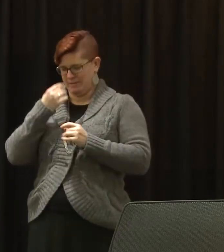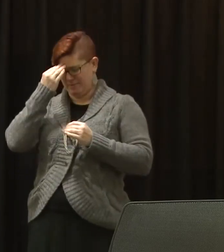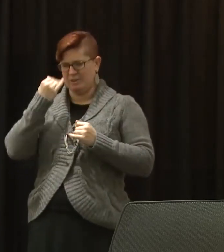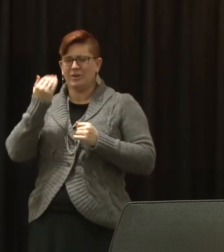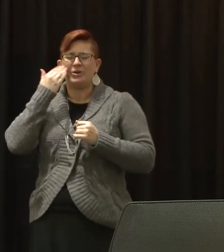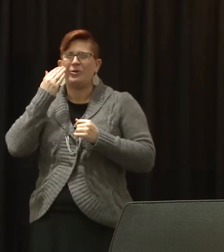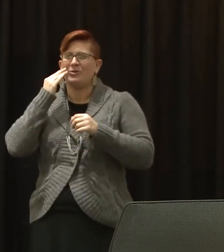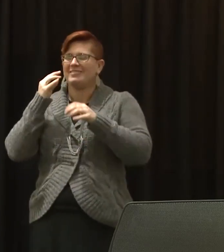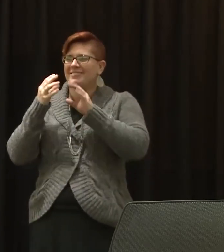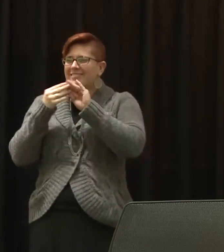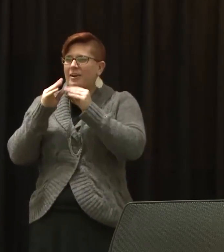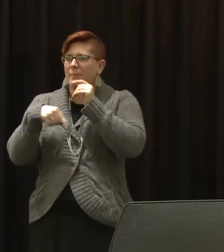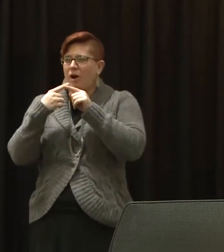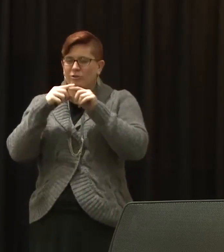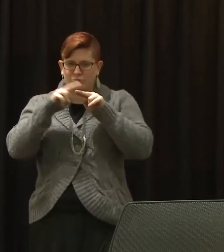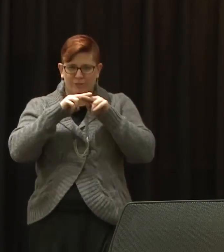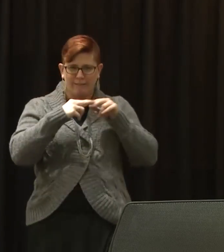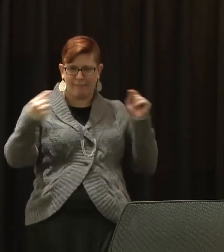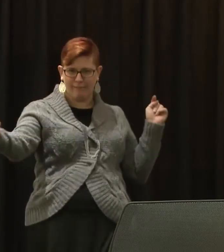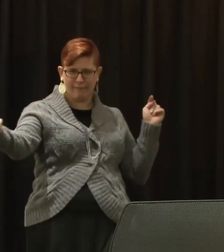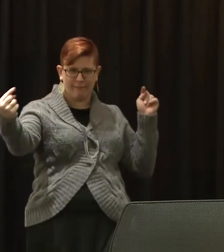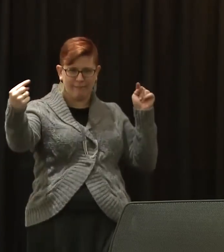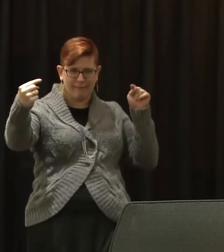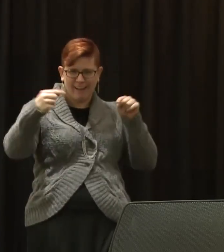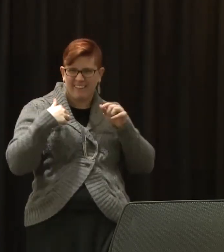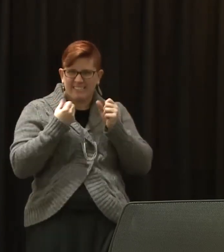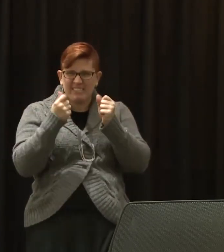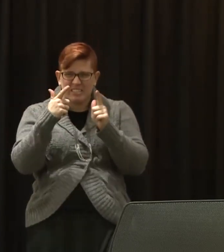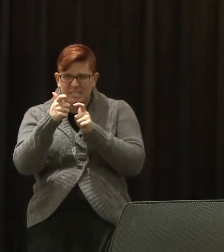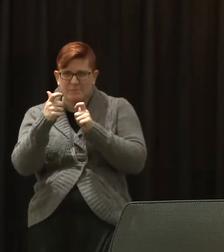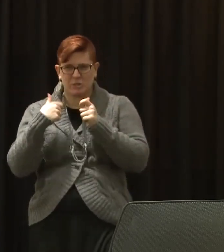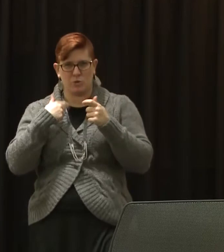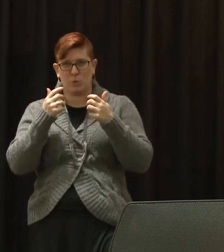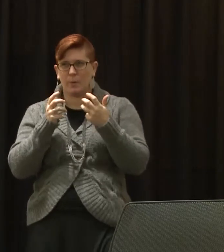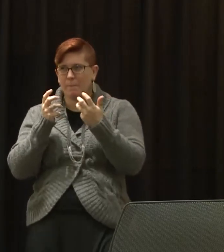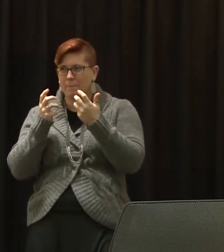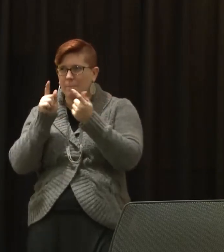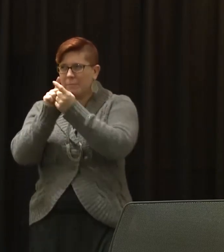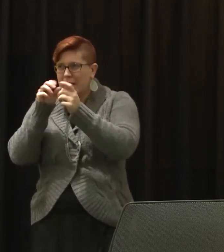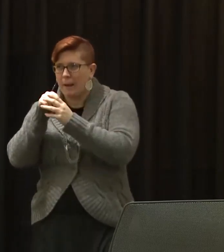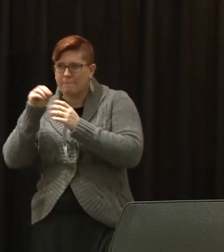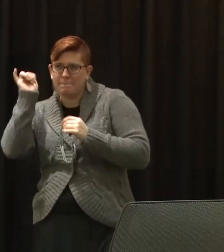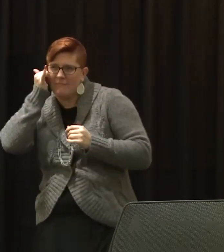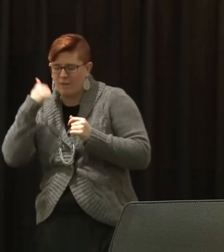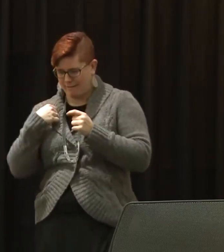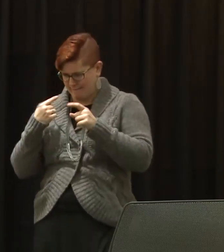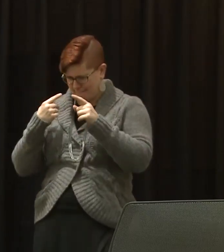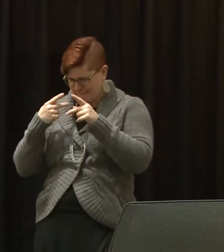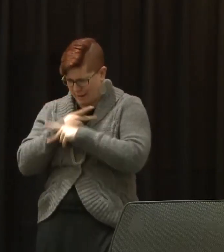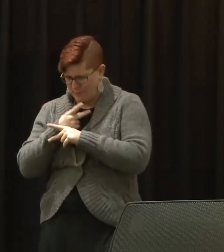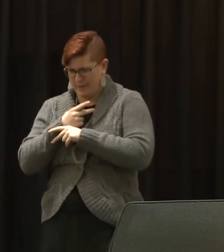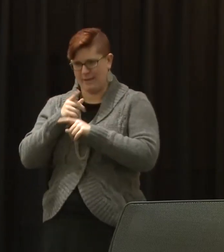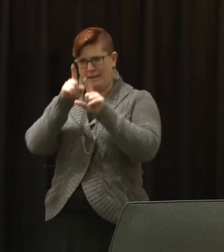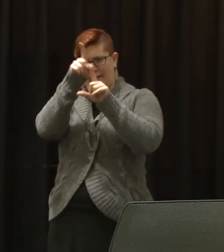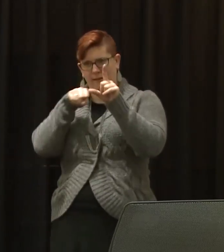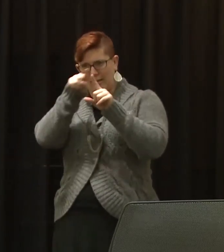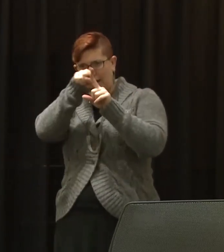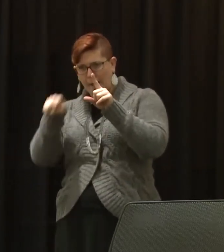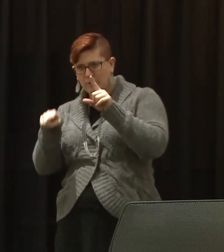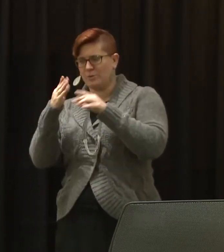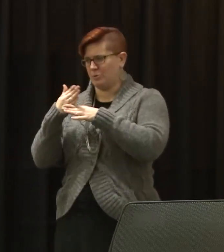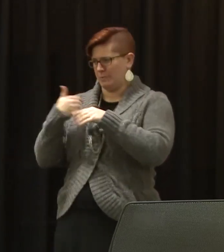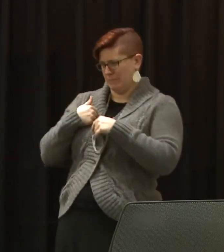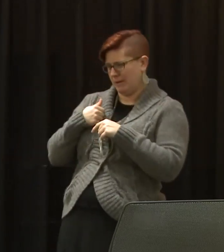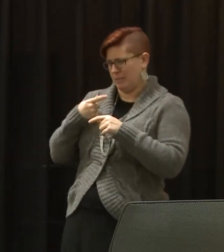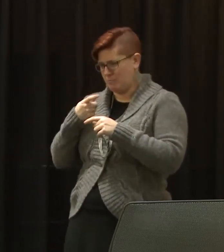train that leaves for Cleveland and the varying speeds they must reach in order to pair up in Buffalo. I calculate the hypotenuse between me and my prey,